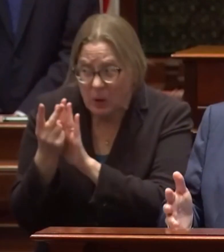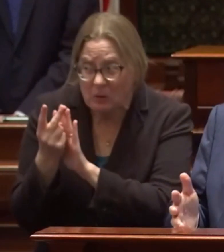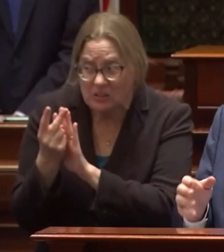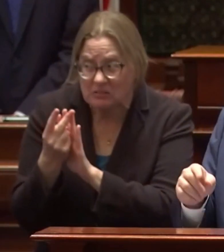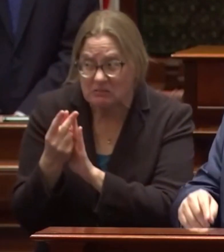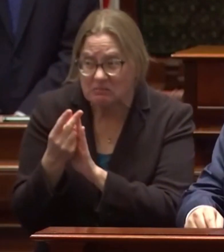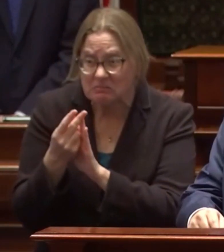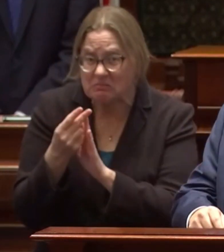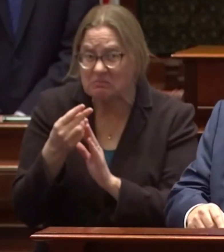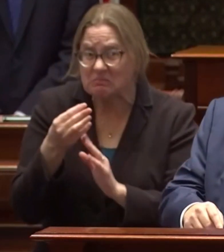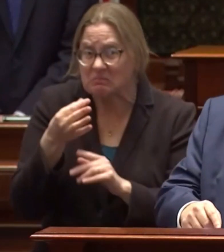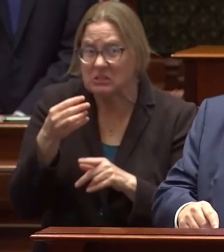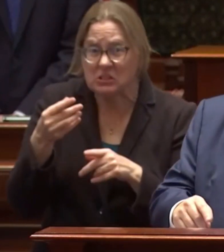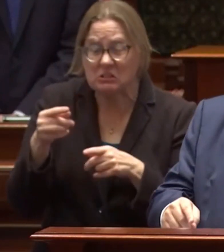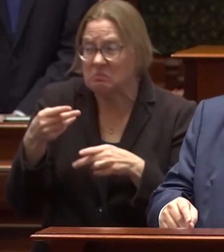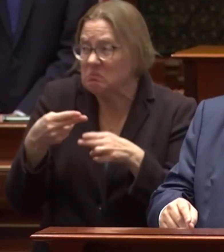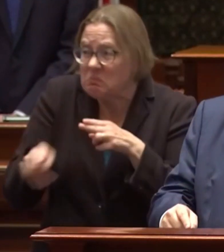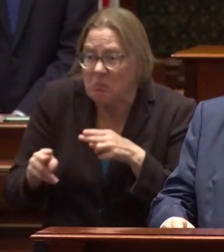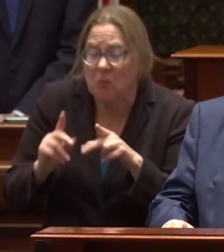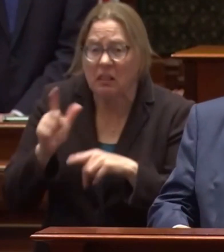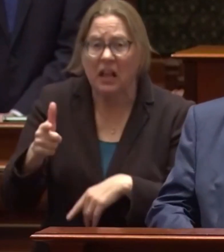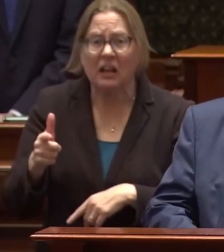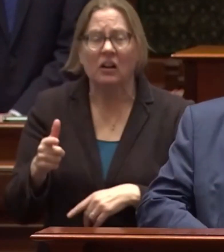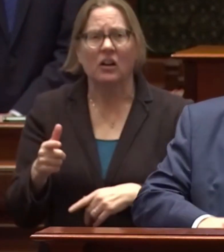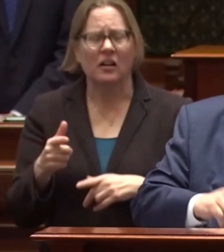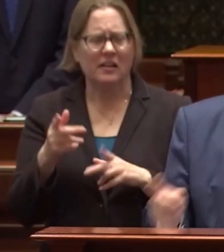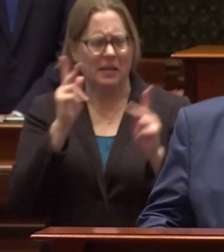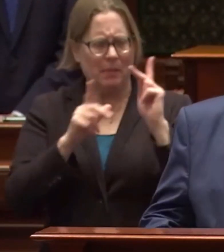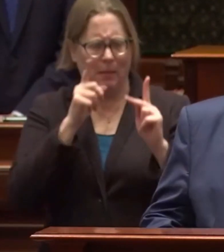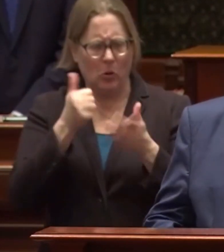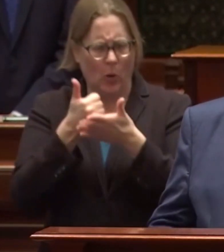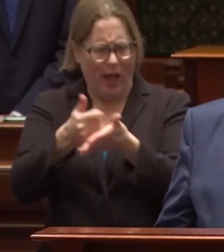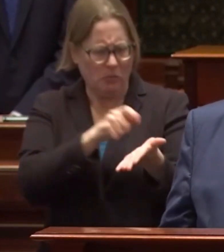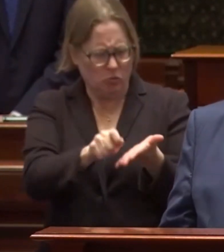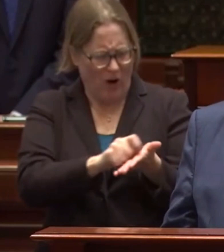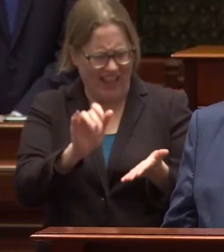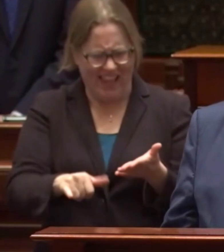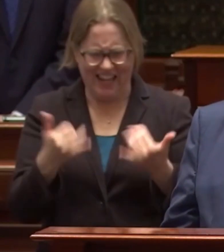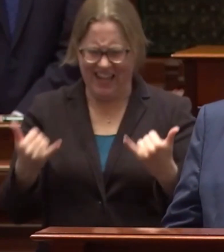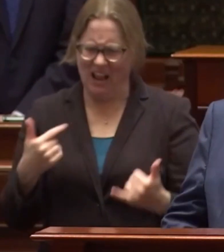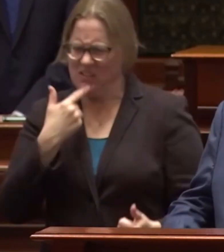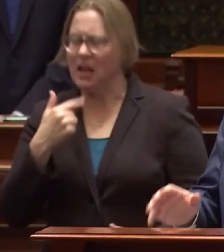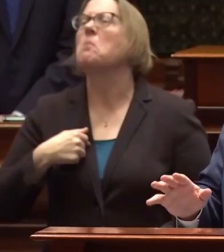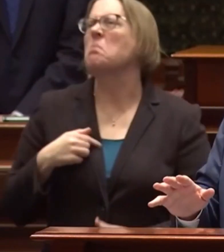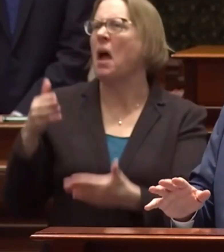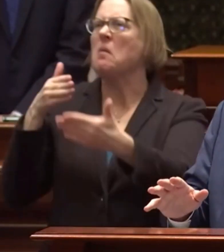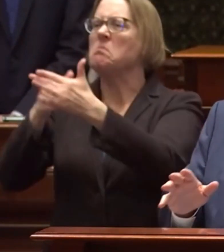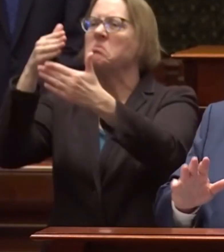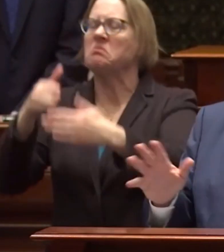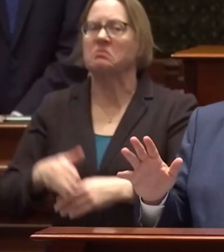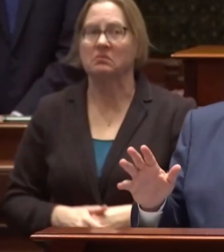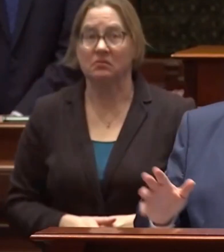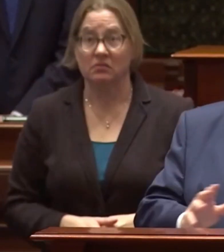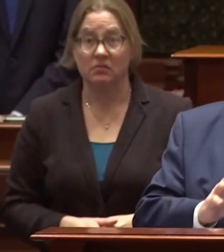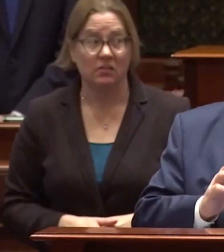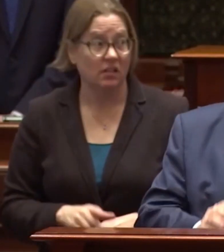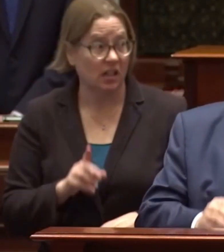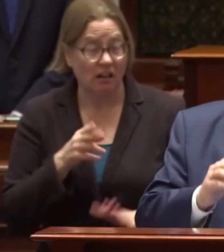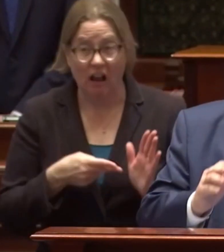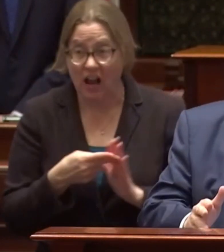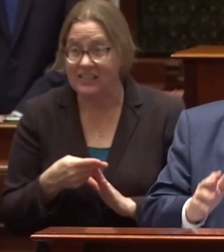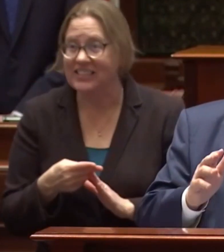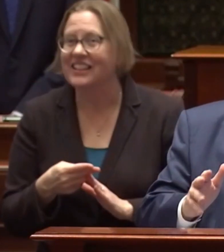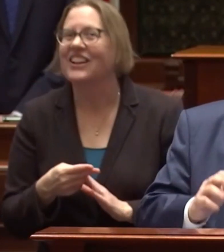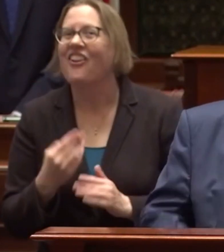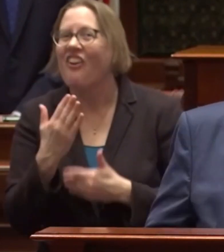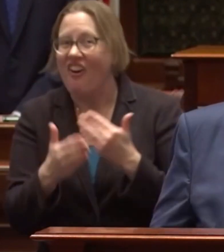Republicans who had helped write the legislation announced that they were suddenly against the legislation, including, most glaringly,